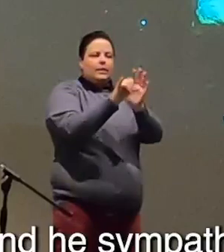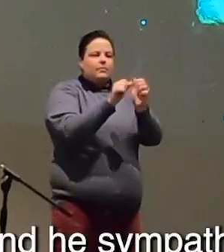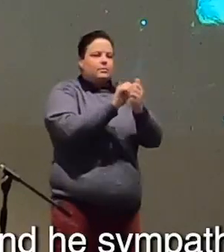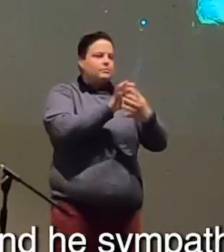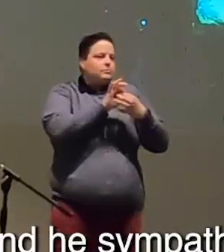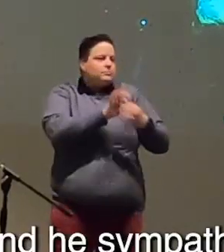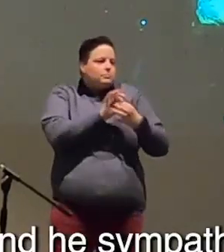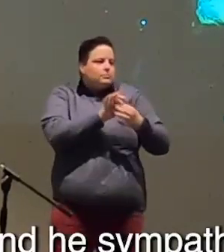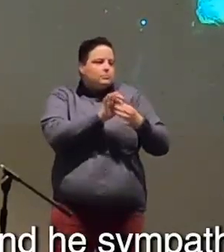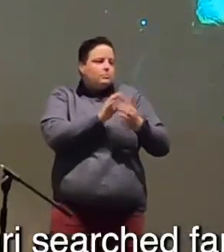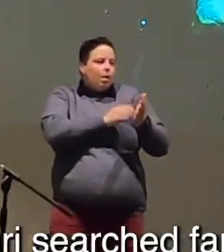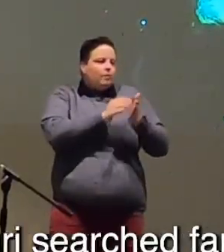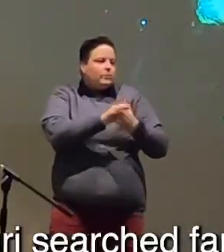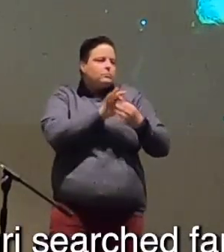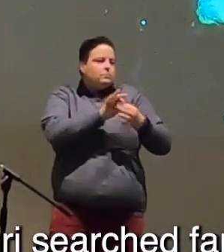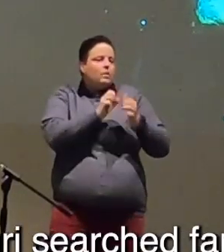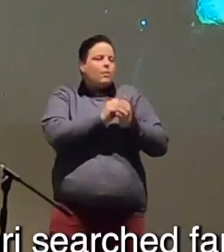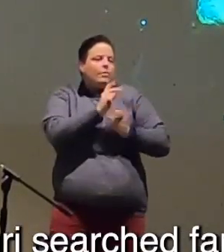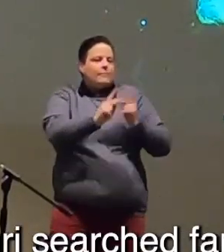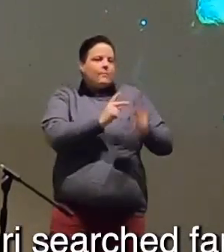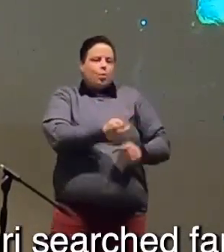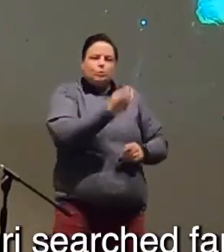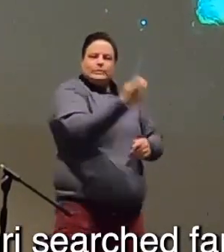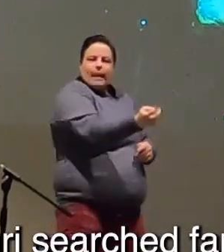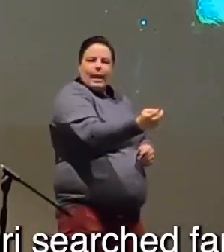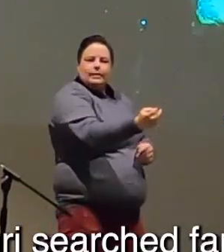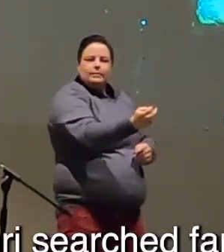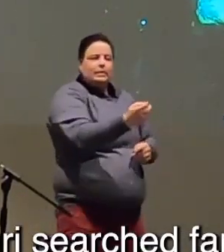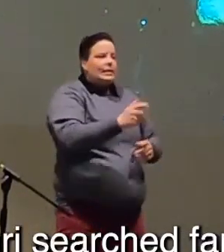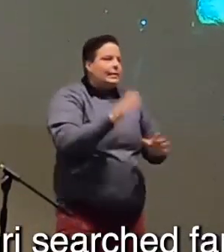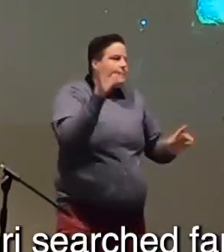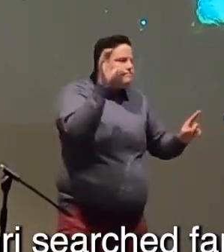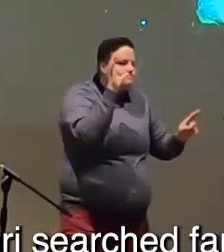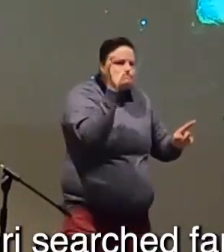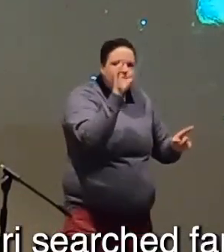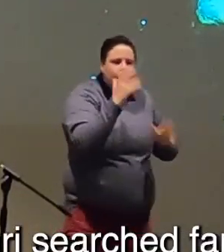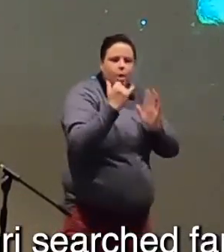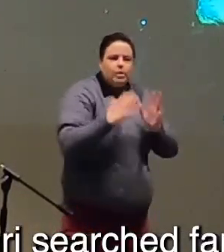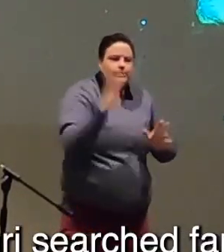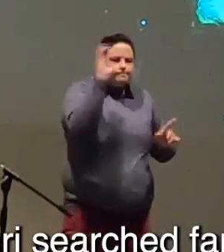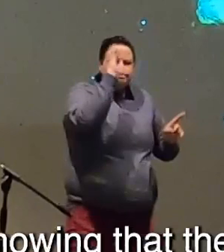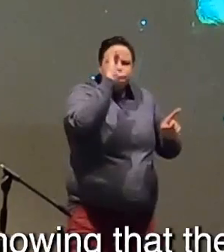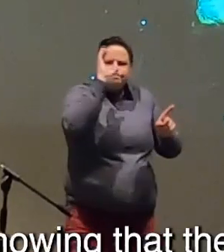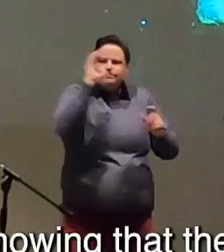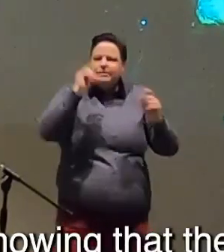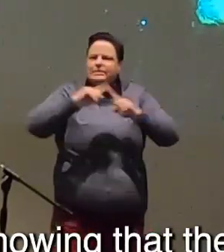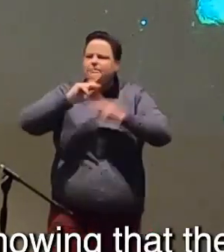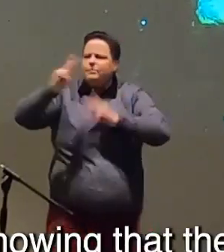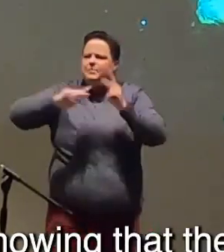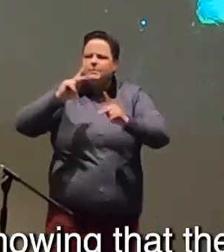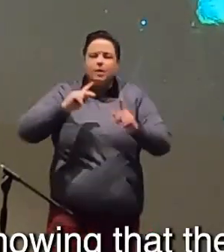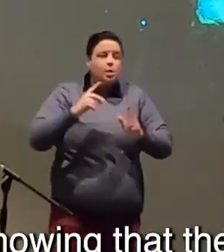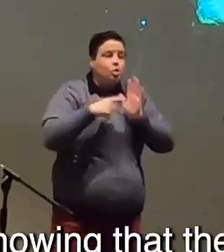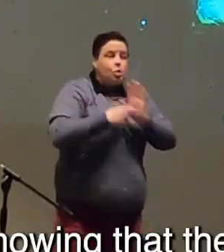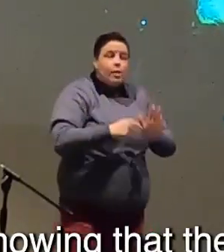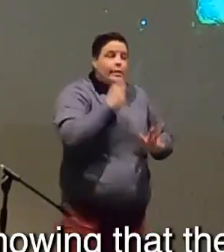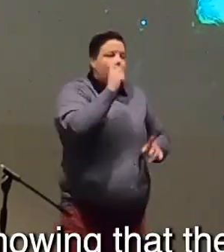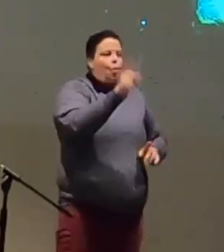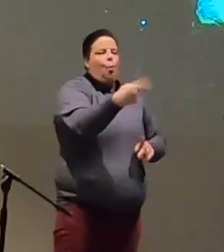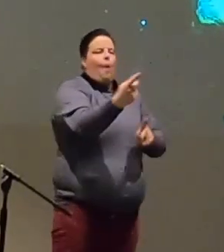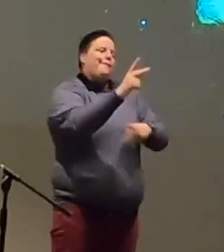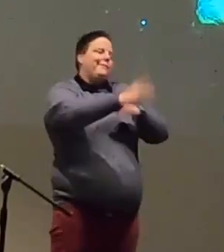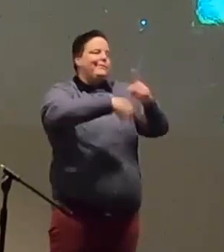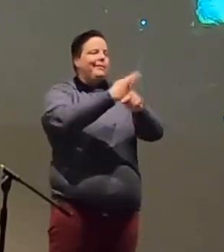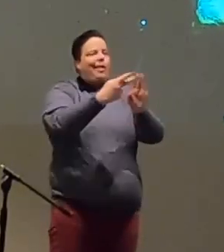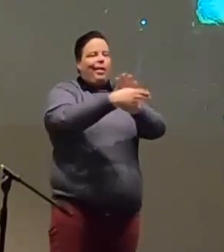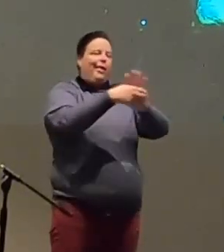his sitters. Henry searched far and wide for different types of people, showing that there's not one type of American